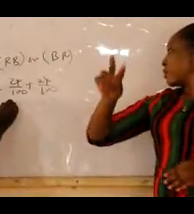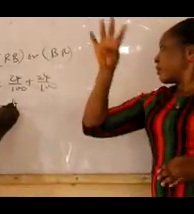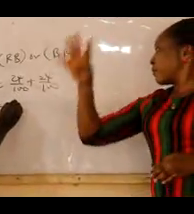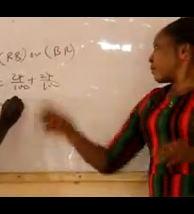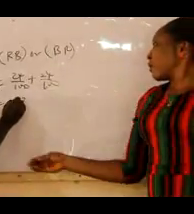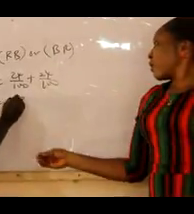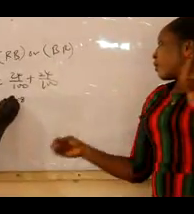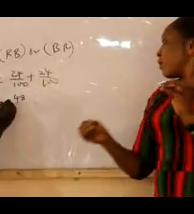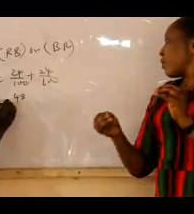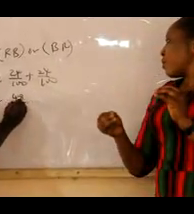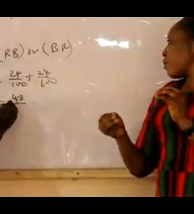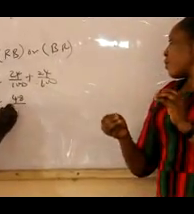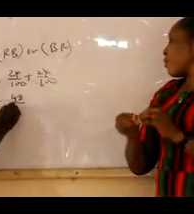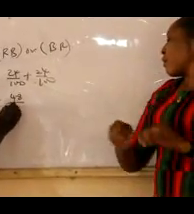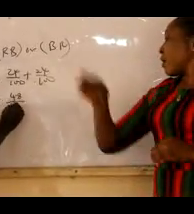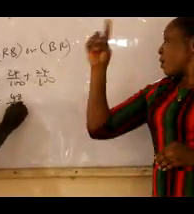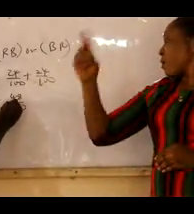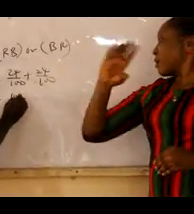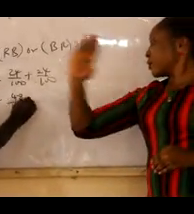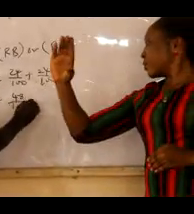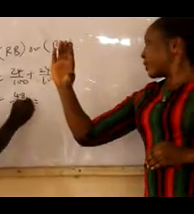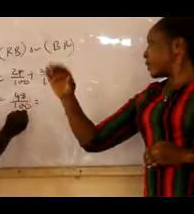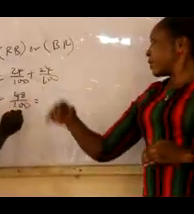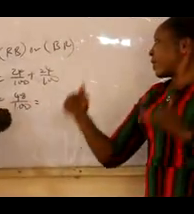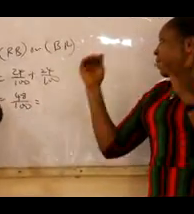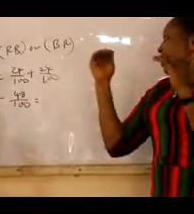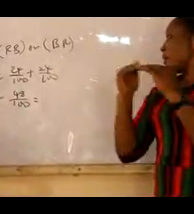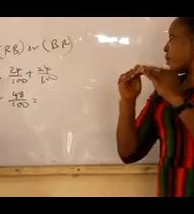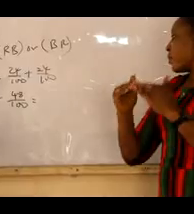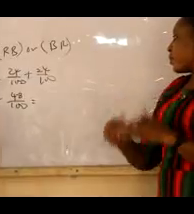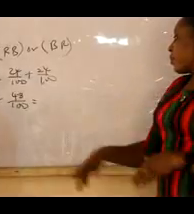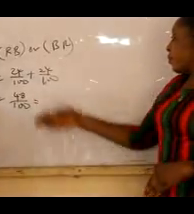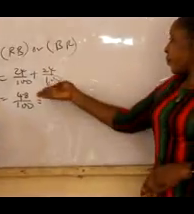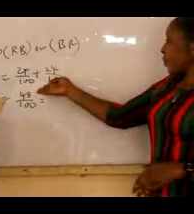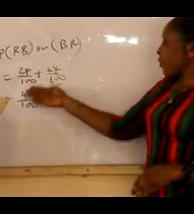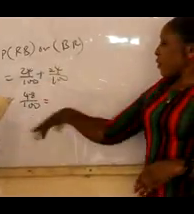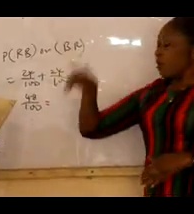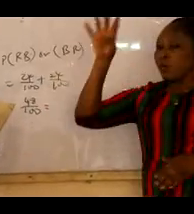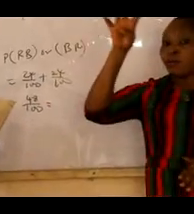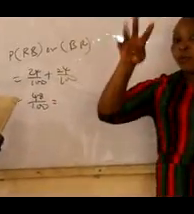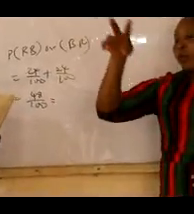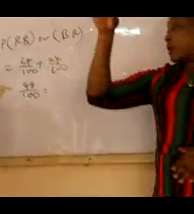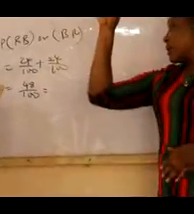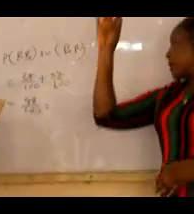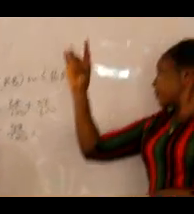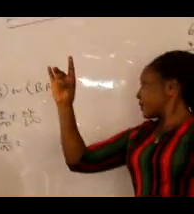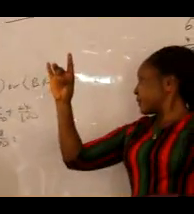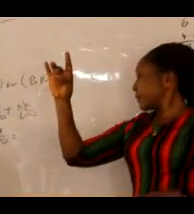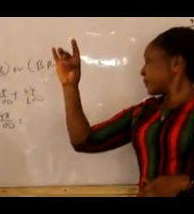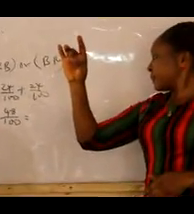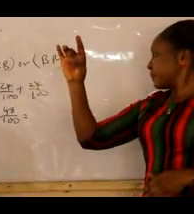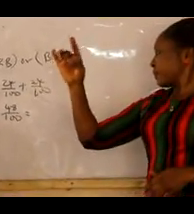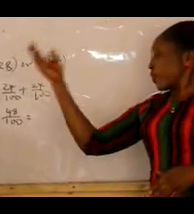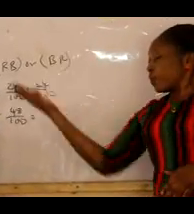LCM 48 over 100. You can now divide. What can divide now? If you divide very